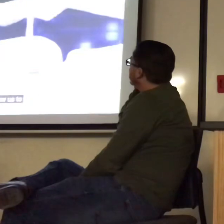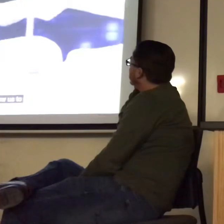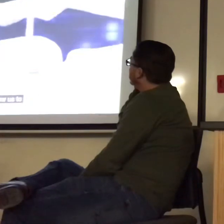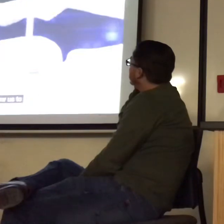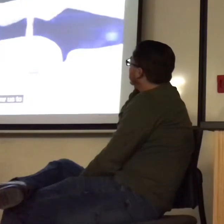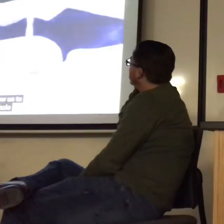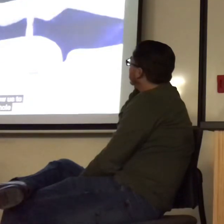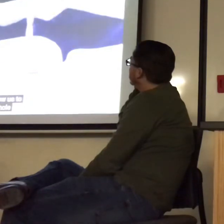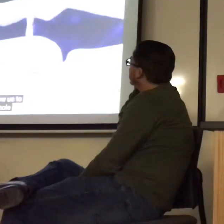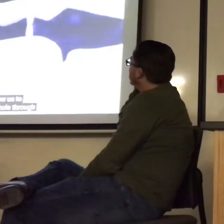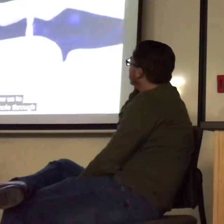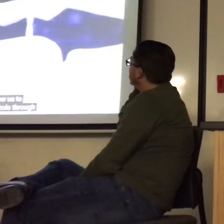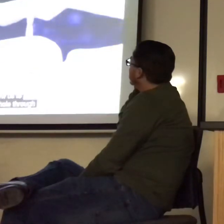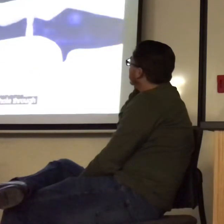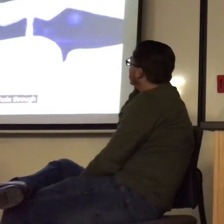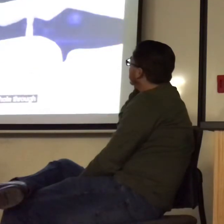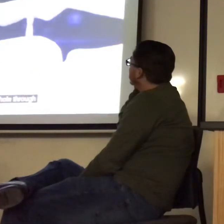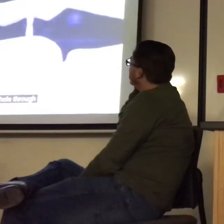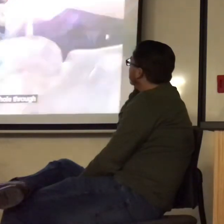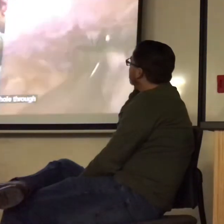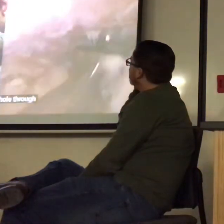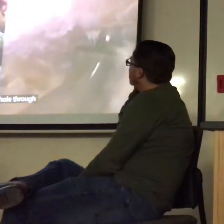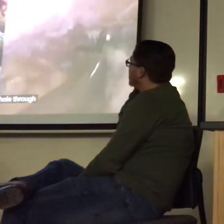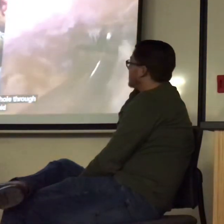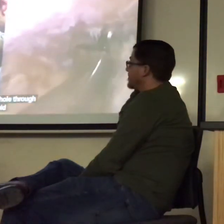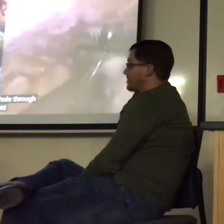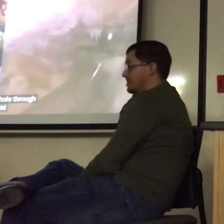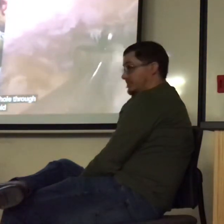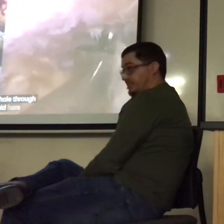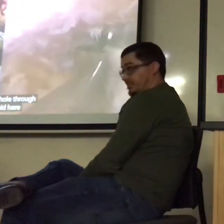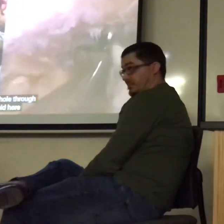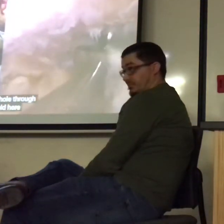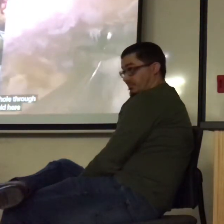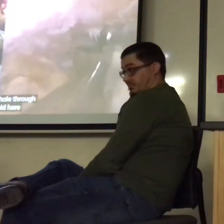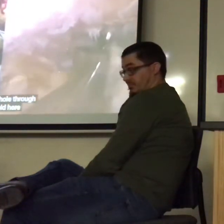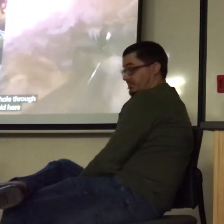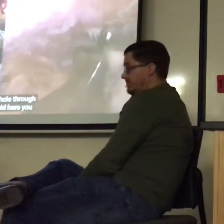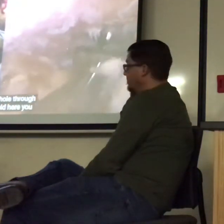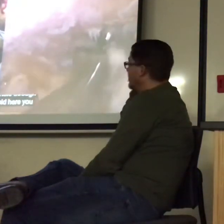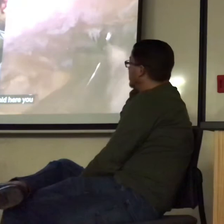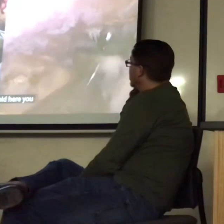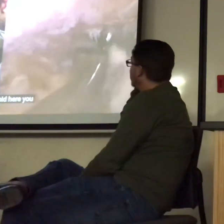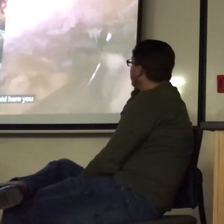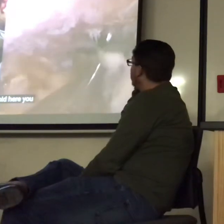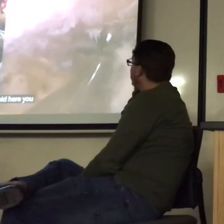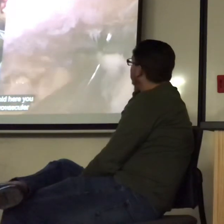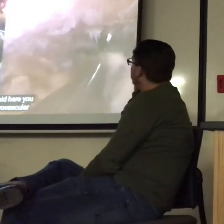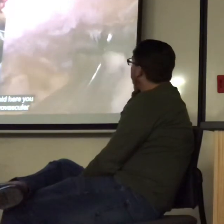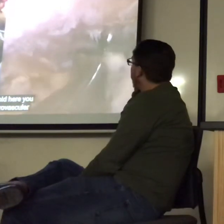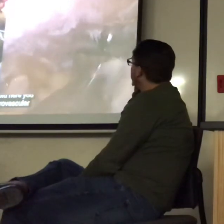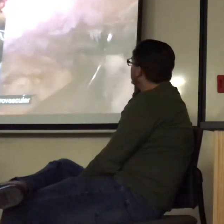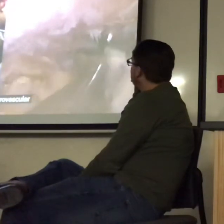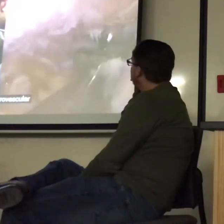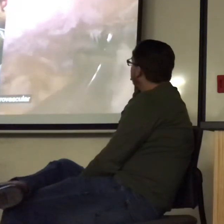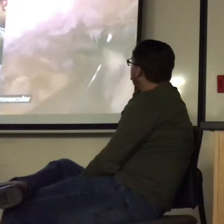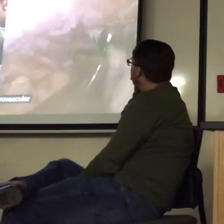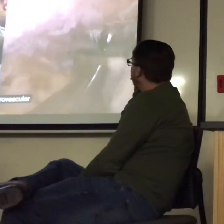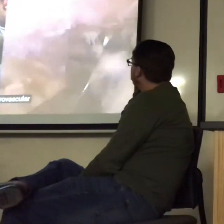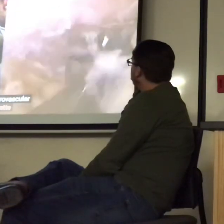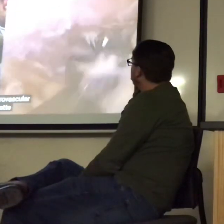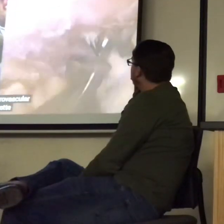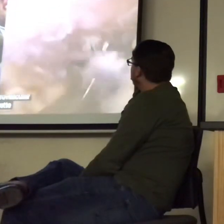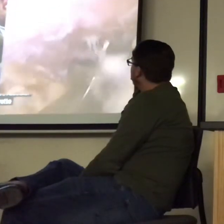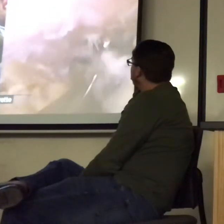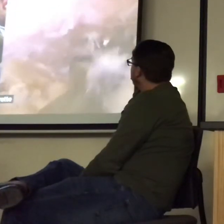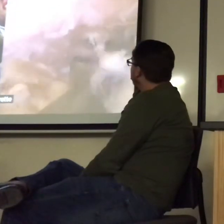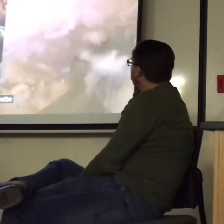drill the appropriate size hole through the clavicle and the coracoid. Here you see me protecting the neurovascular structures by placing